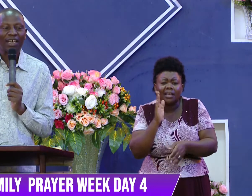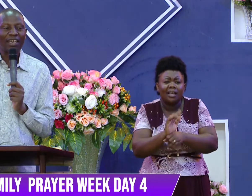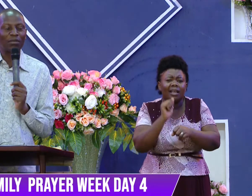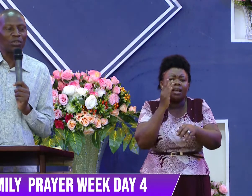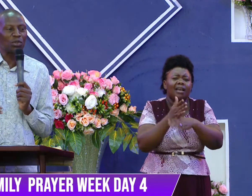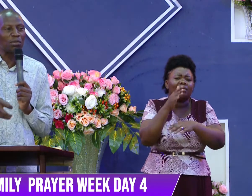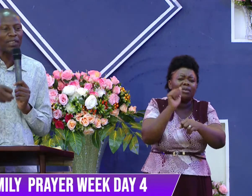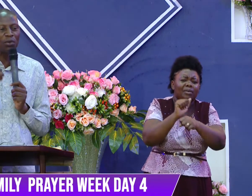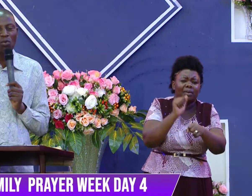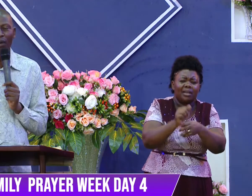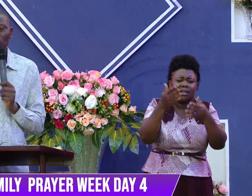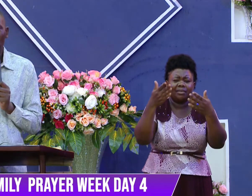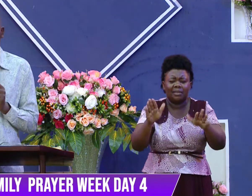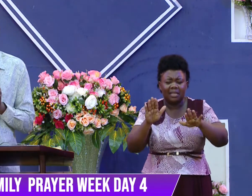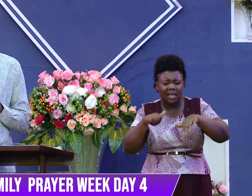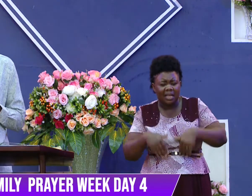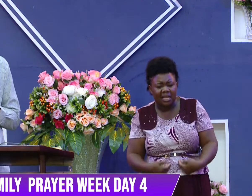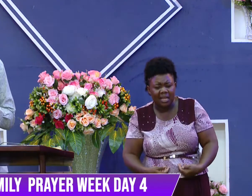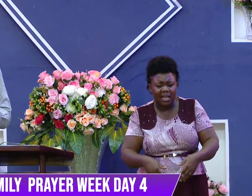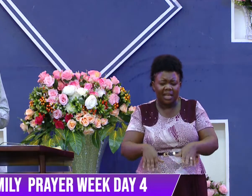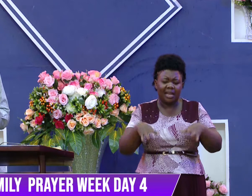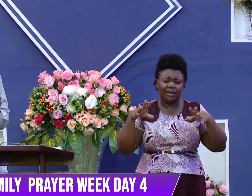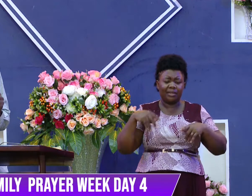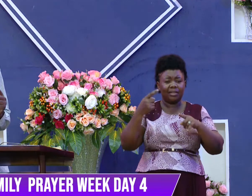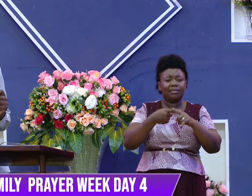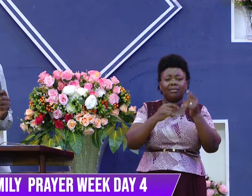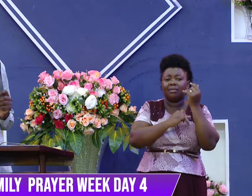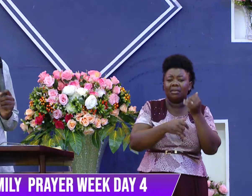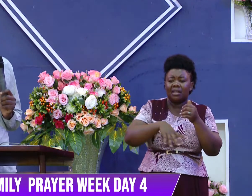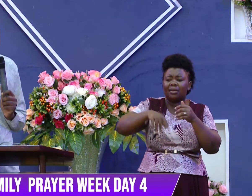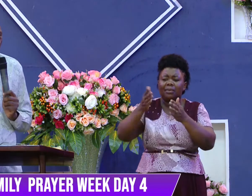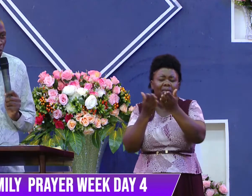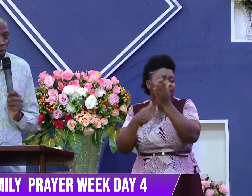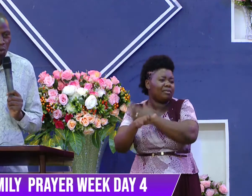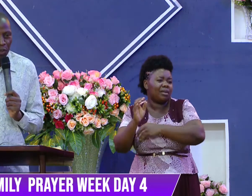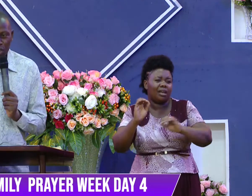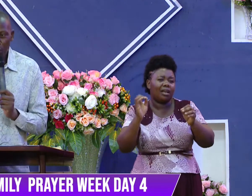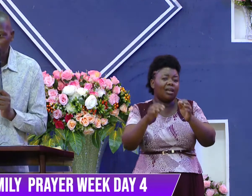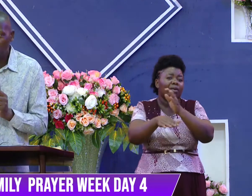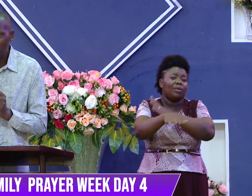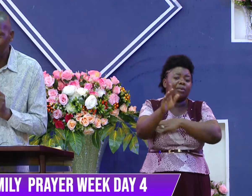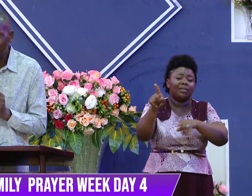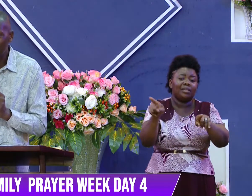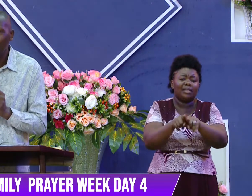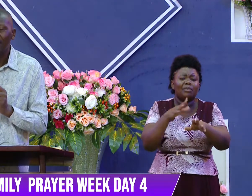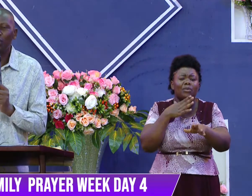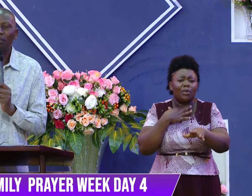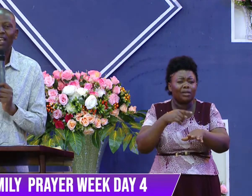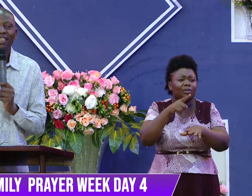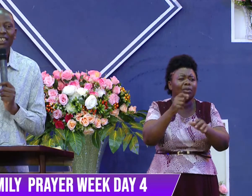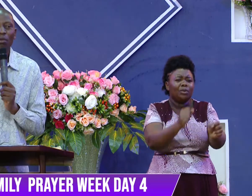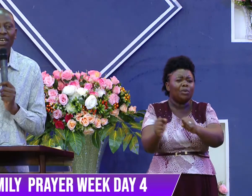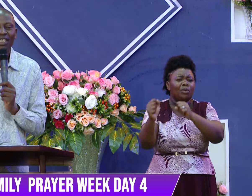Yesu tayagala bintu ntu bimaze kugwamu supu. Ayagala omuntu ng'okyalimu obusomyo. Okyasobola okwogera, okyasobola okuwa ekigambo.